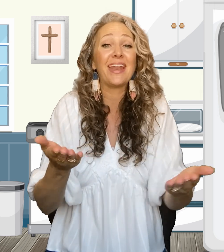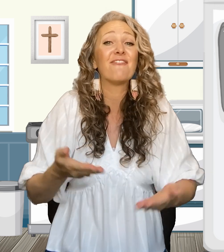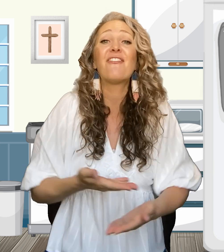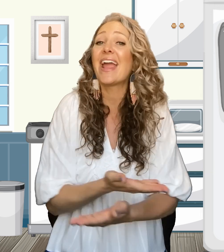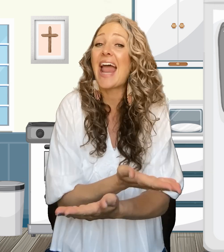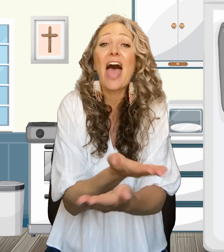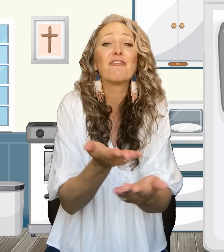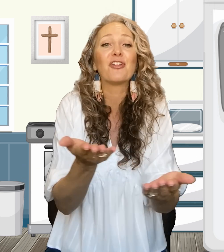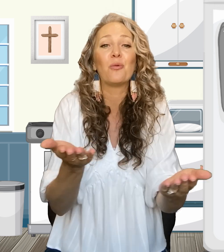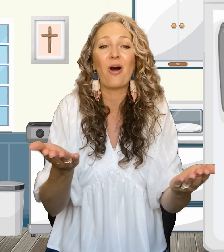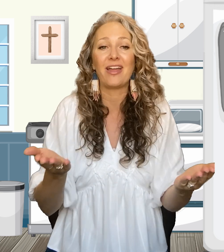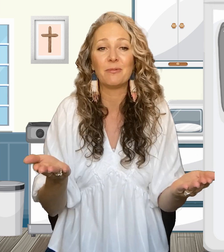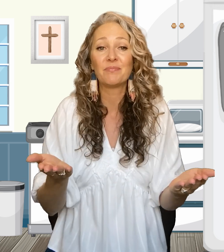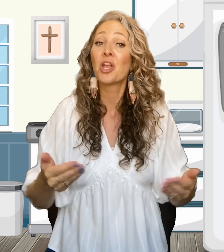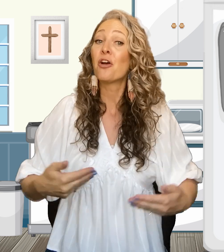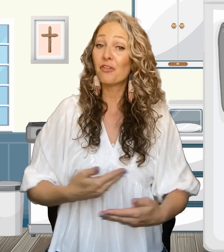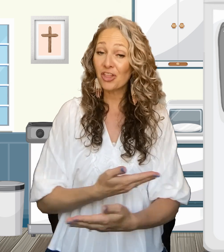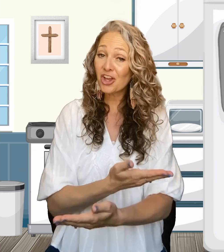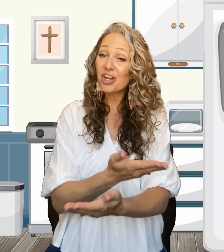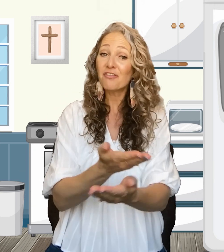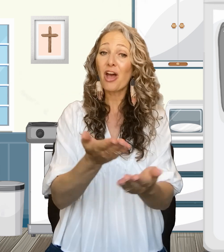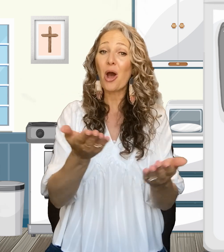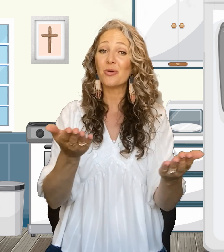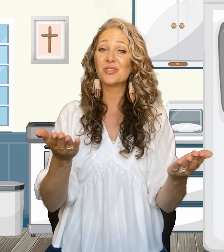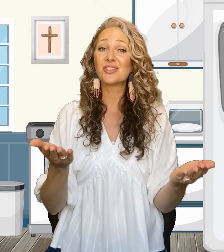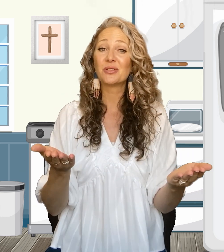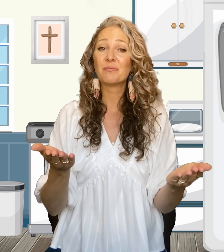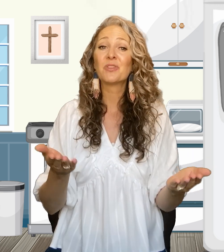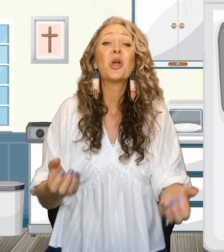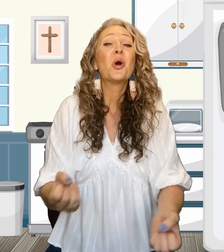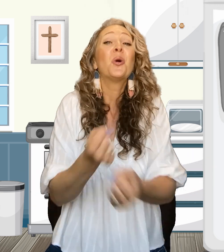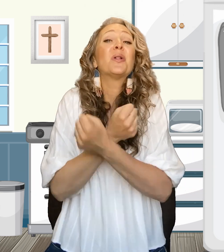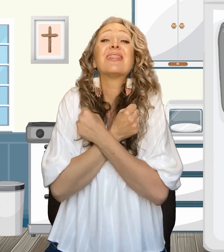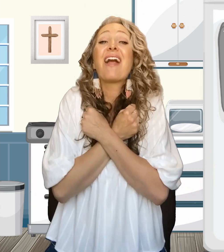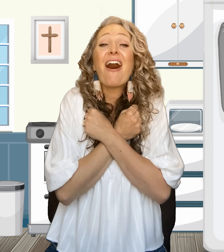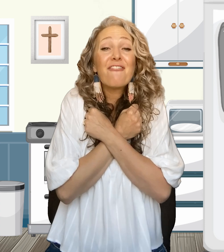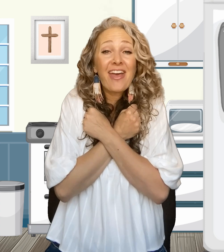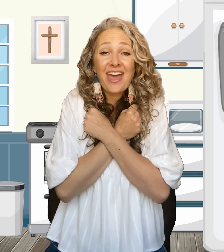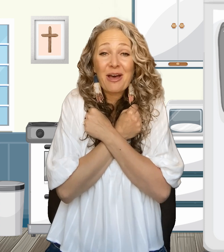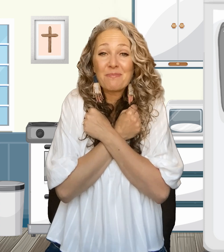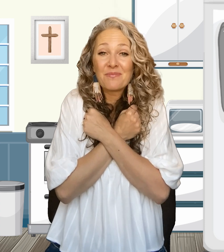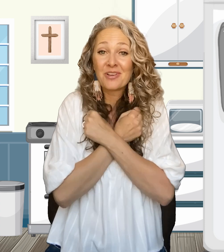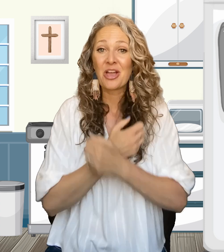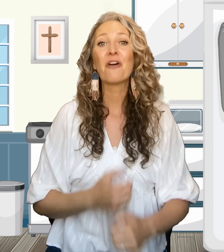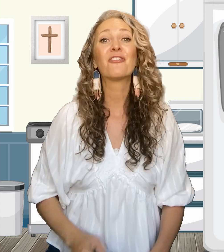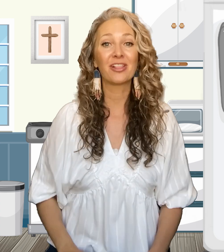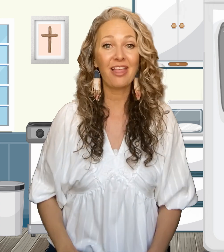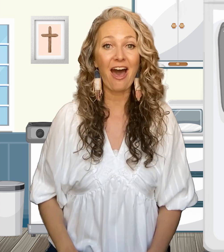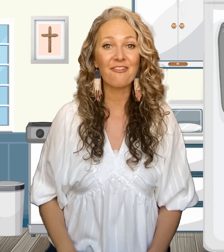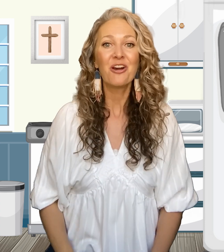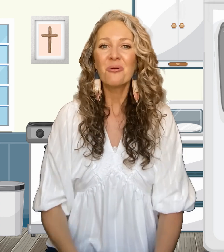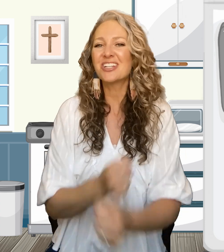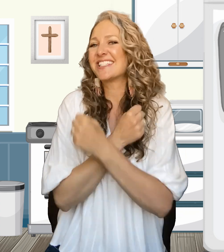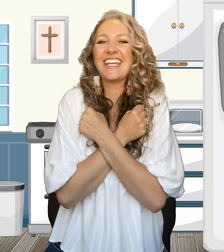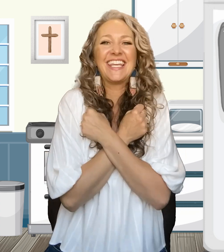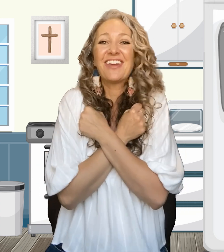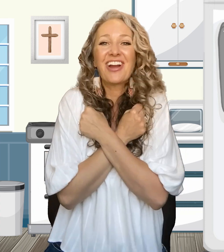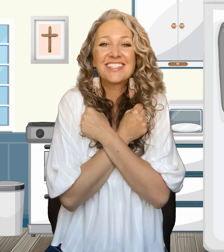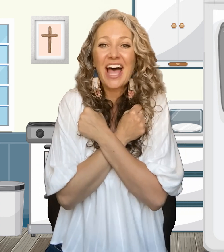invite everyone. For the good of those who love him. For love, we're just going to give ourselves a